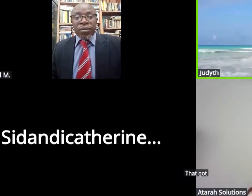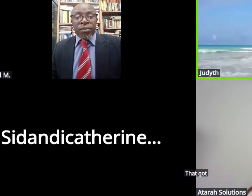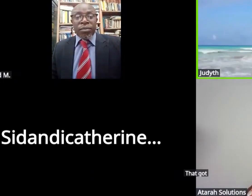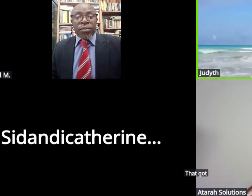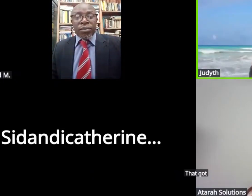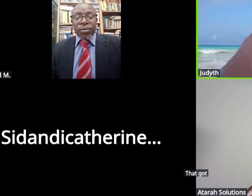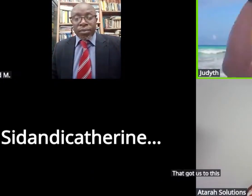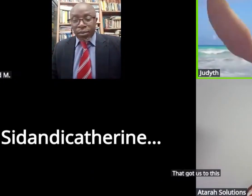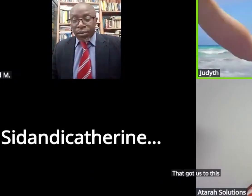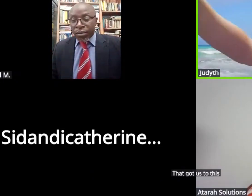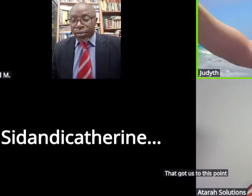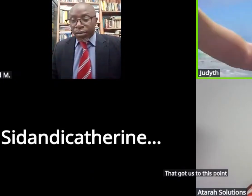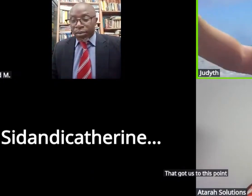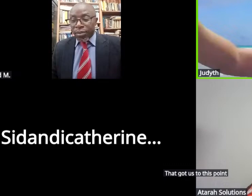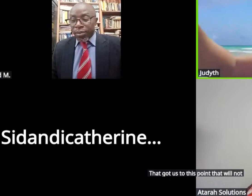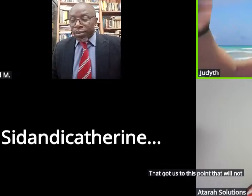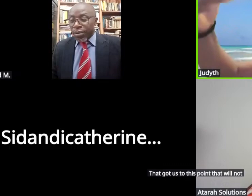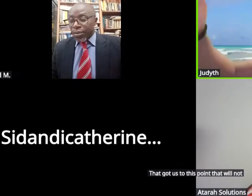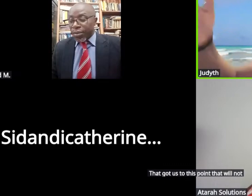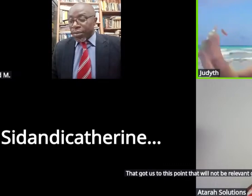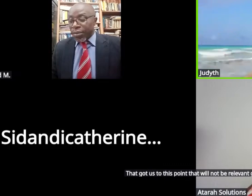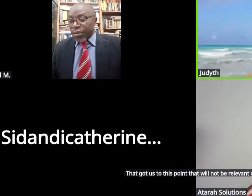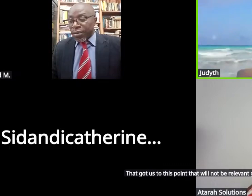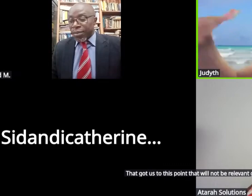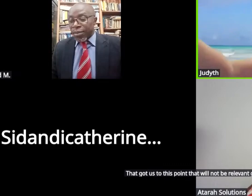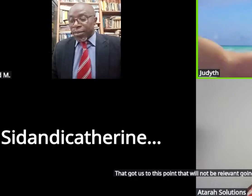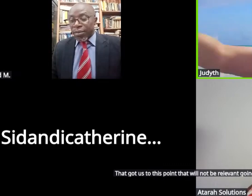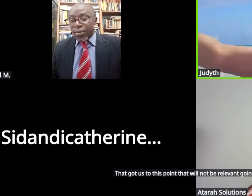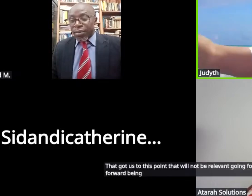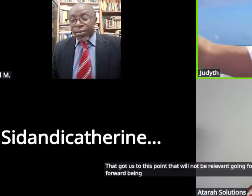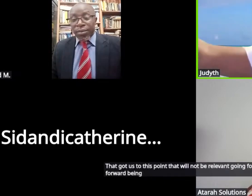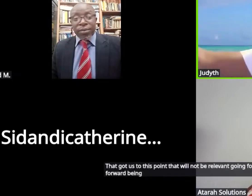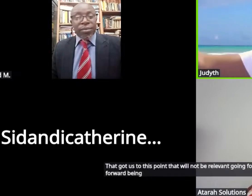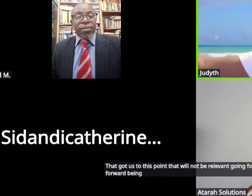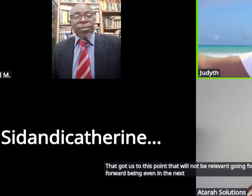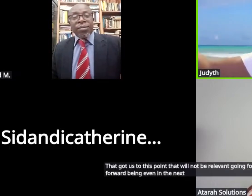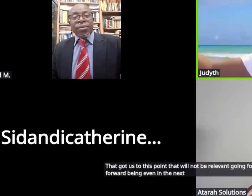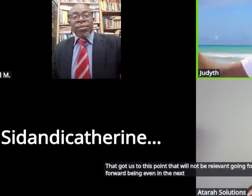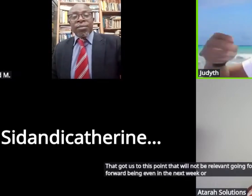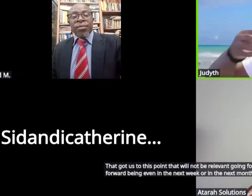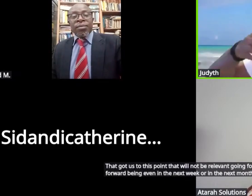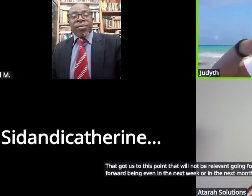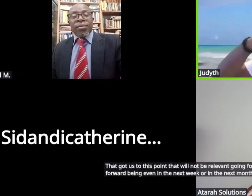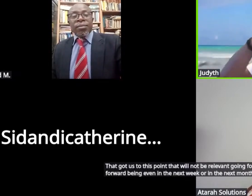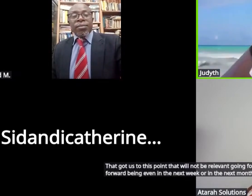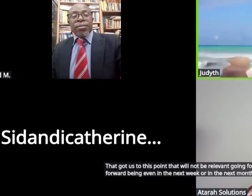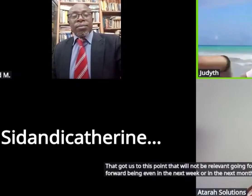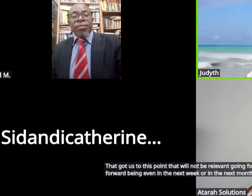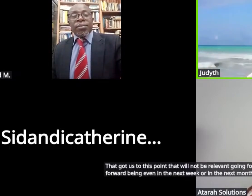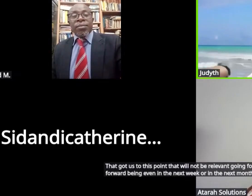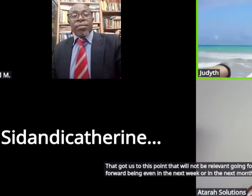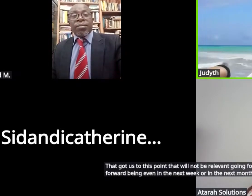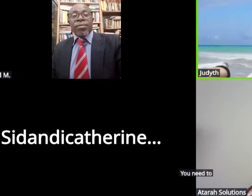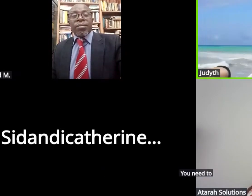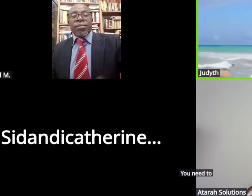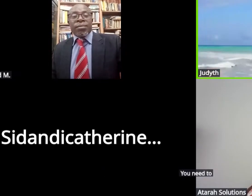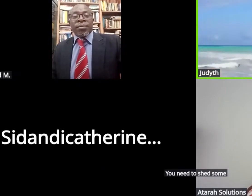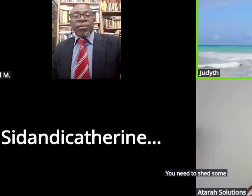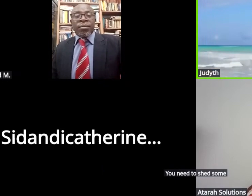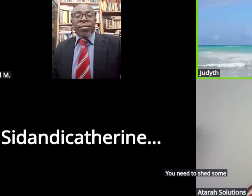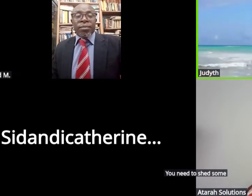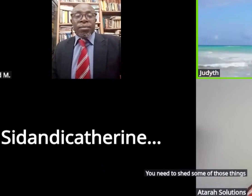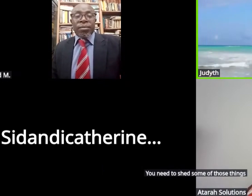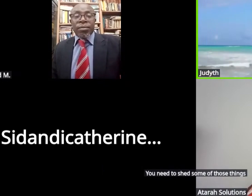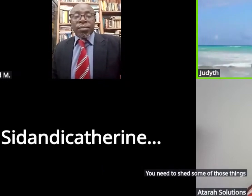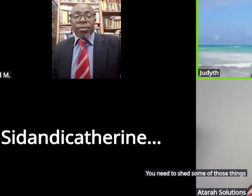point, that will not be relevant going forward being even in the next week or in the next month, you need to shed some of those things. So